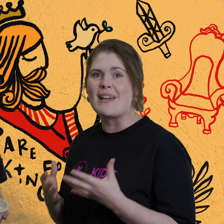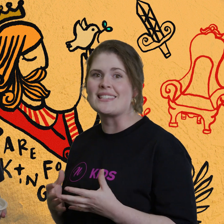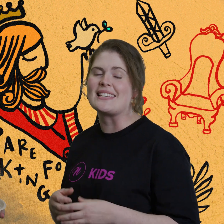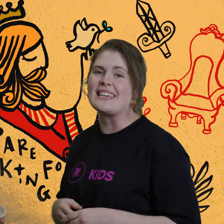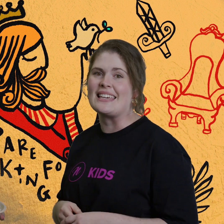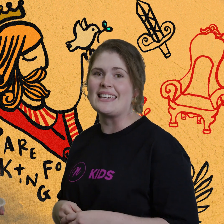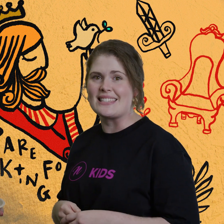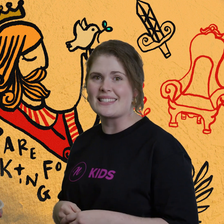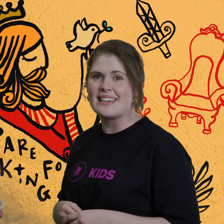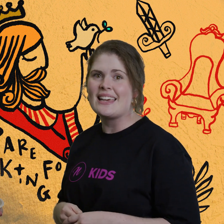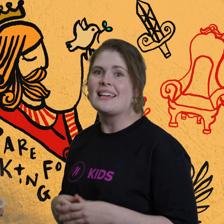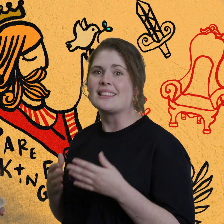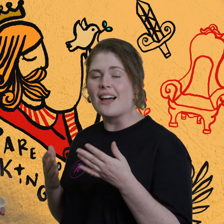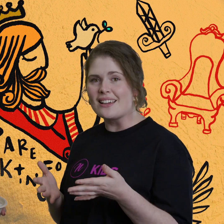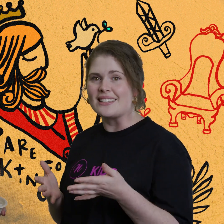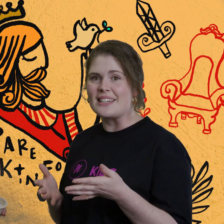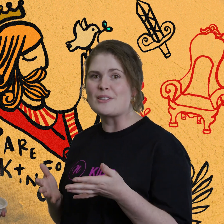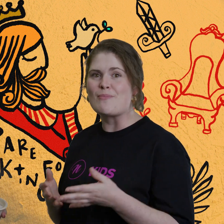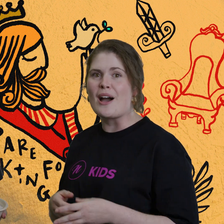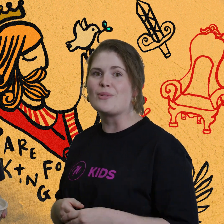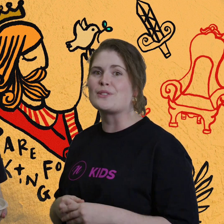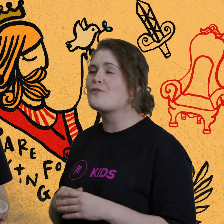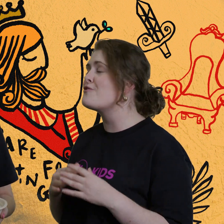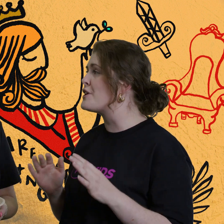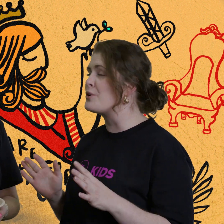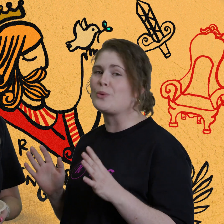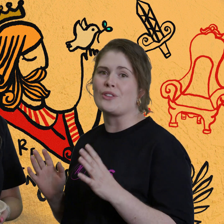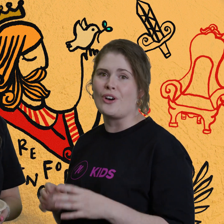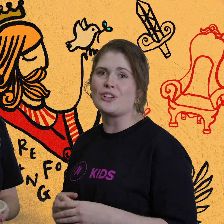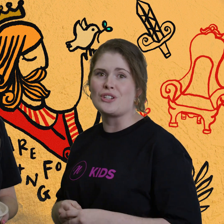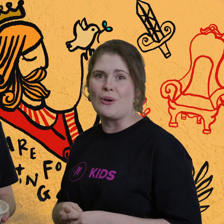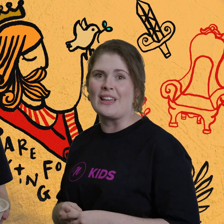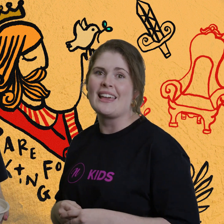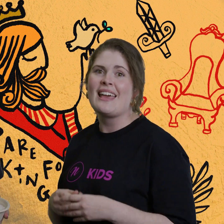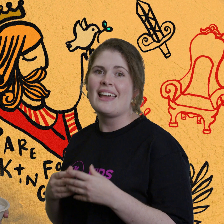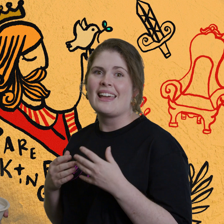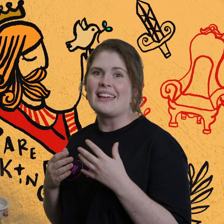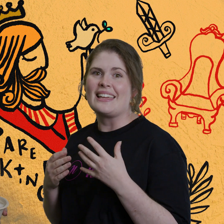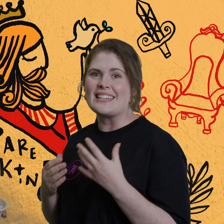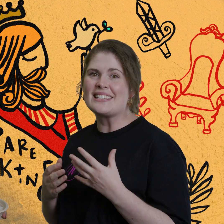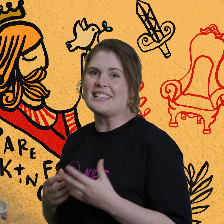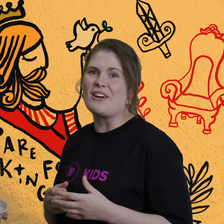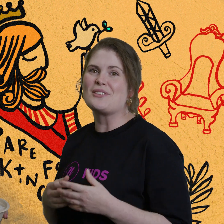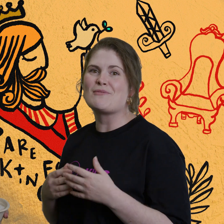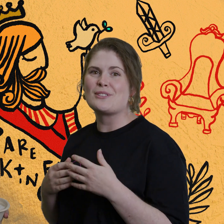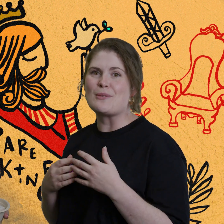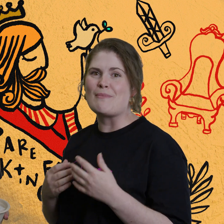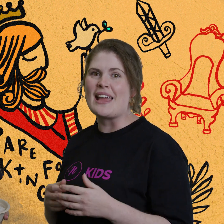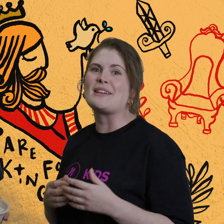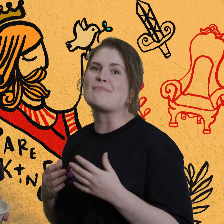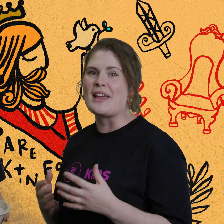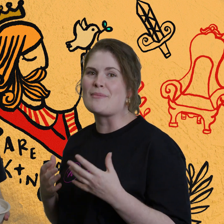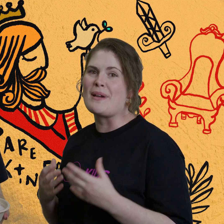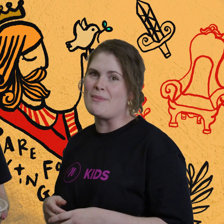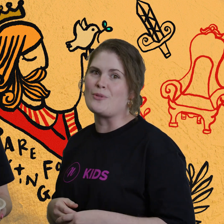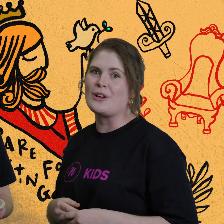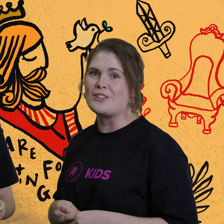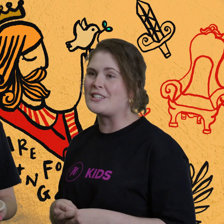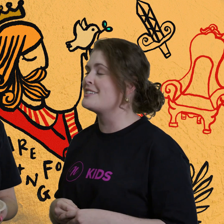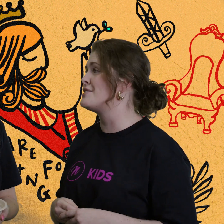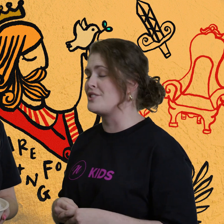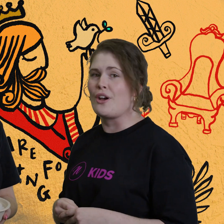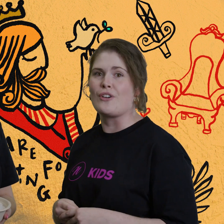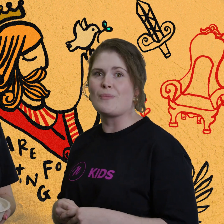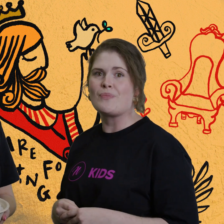and amazing he is. Luckily, the Bible is filled with God showing his love to many, many people